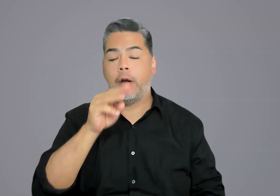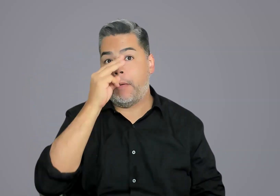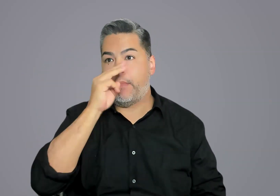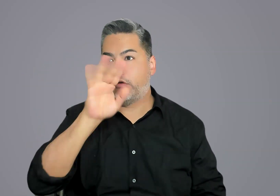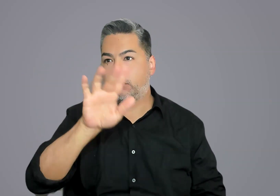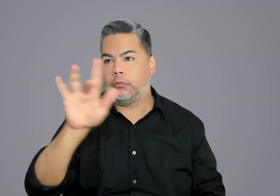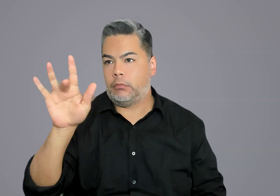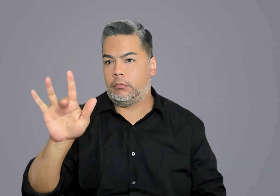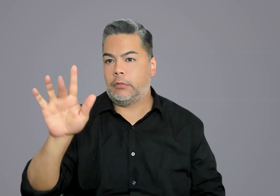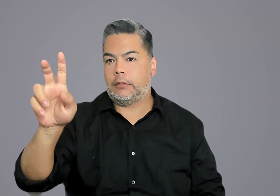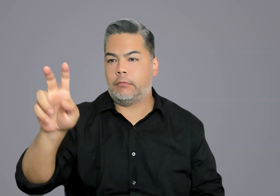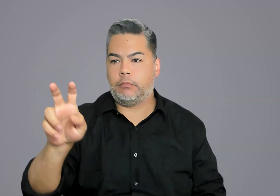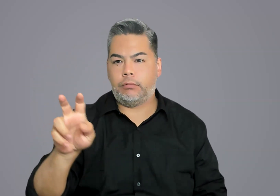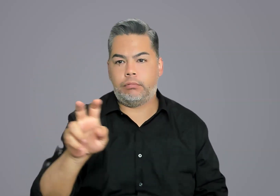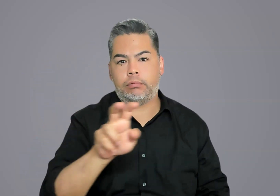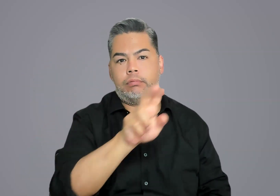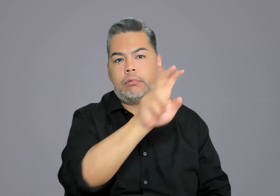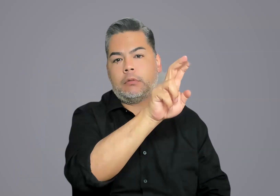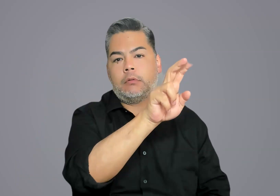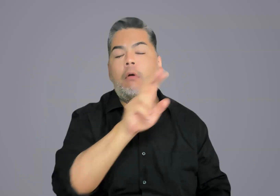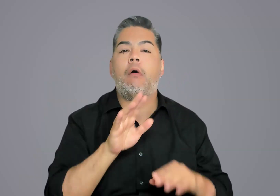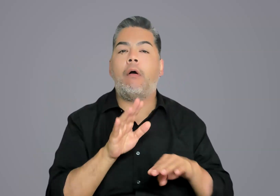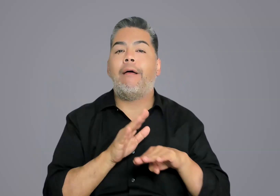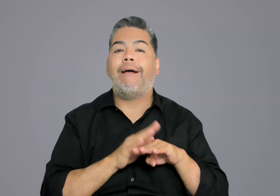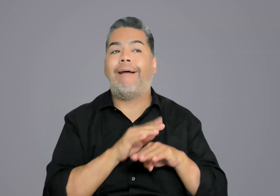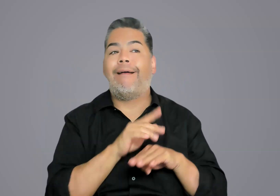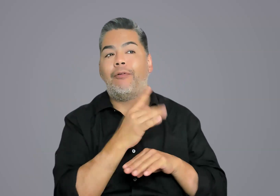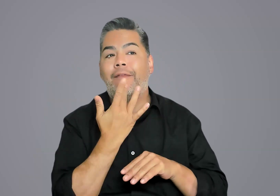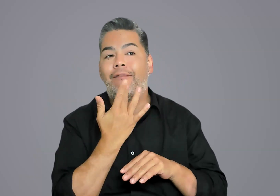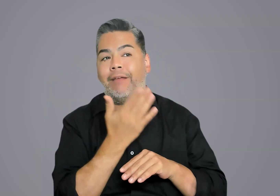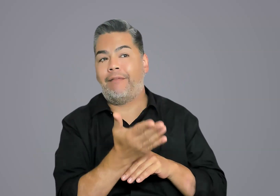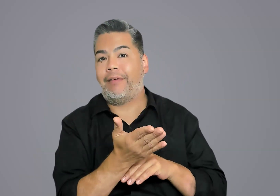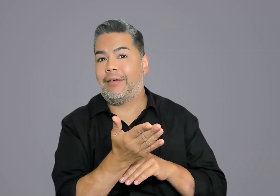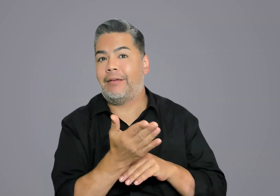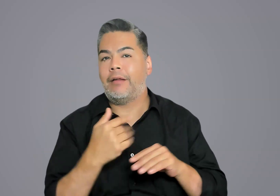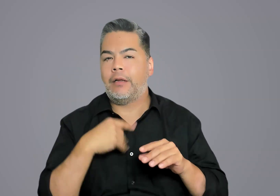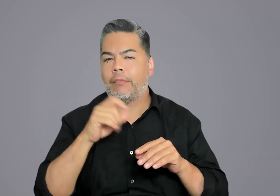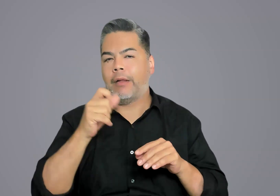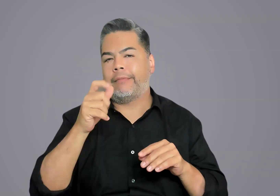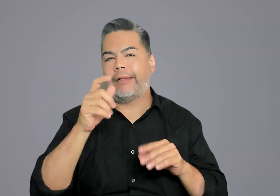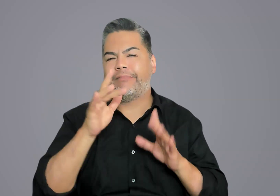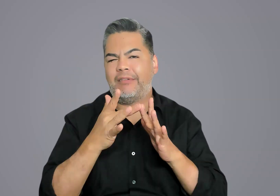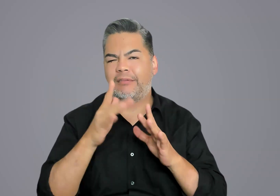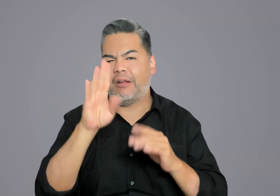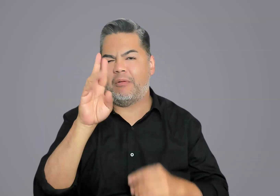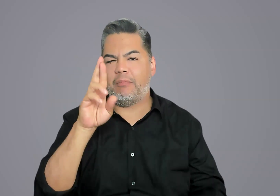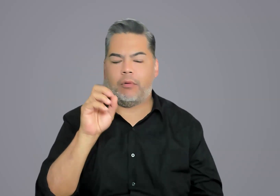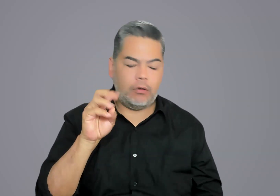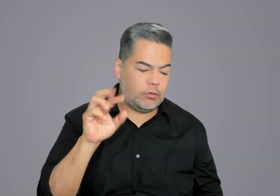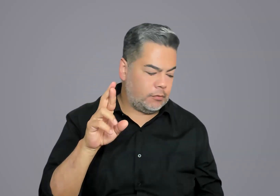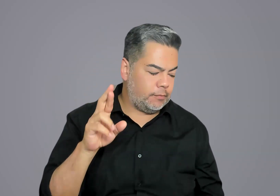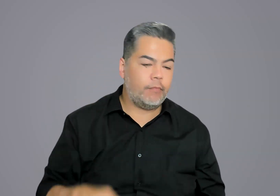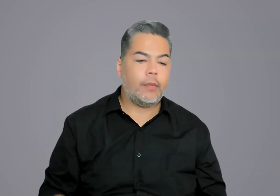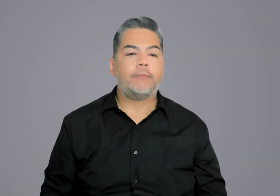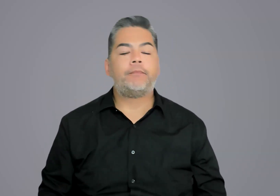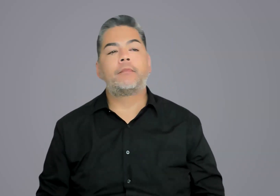I am dragging this up onto my favorites bar in my browser. So I have landmarks, now headings,